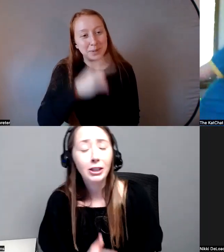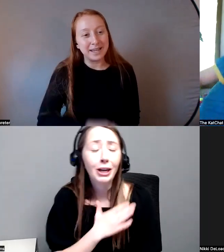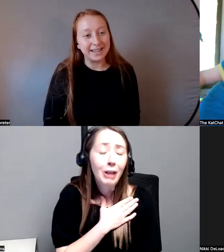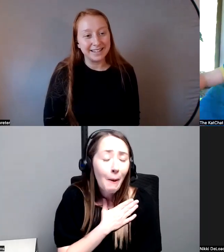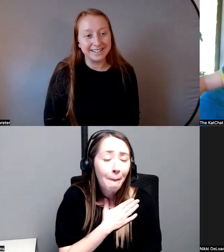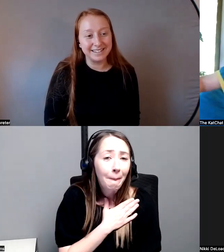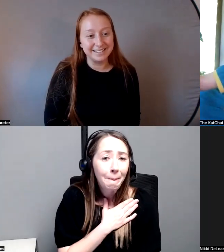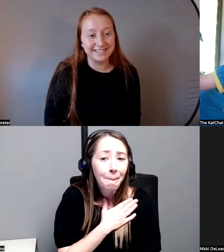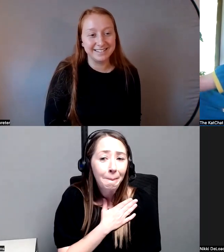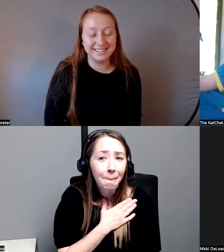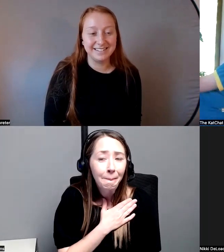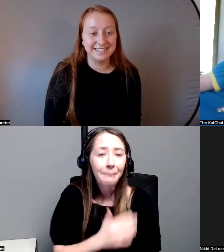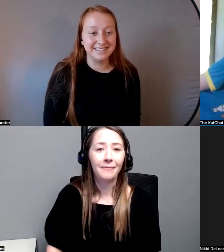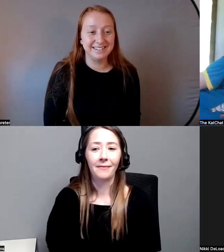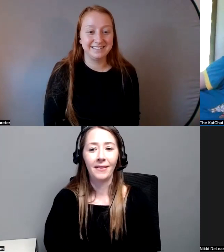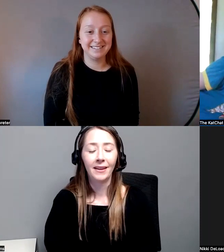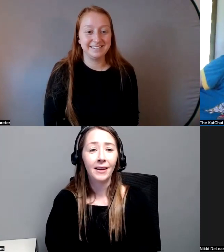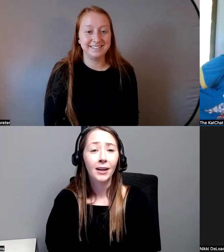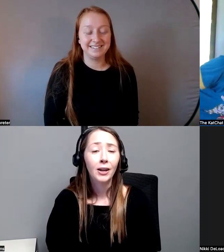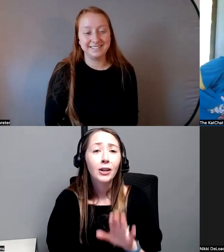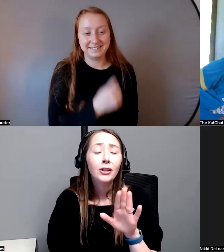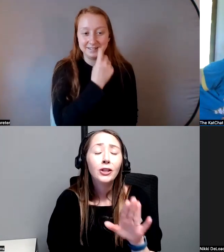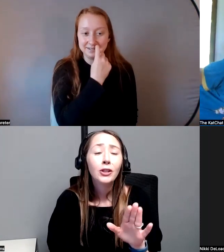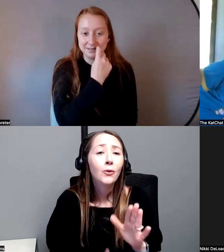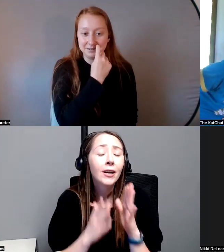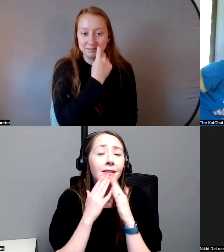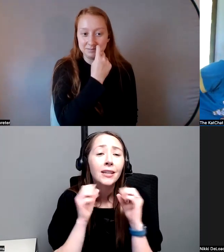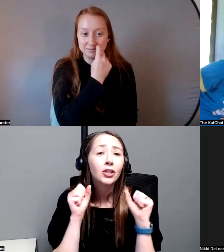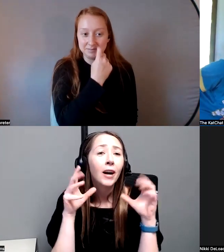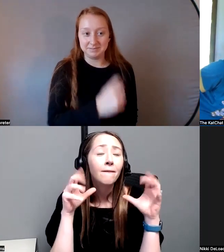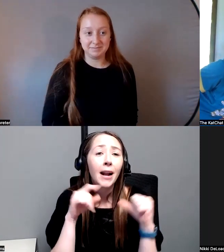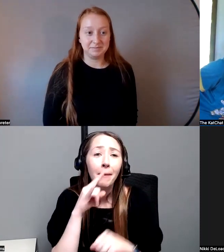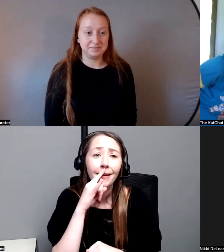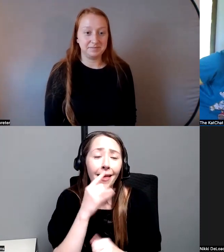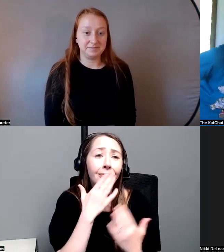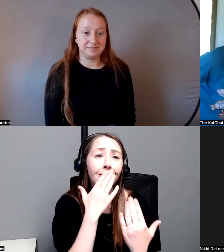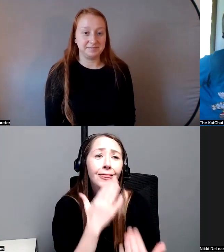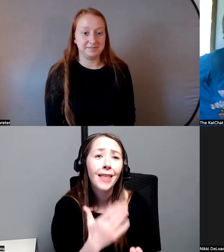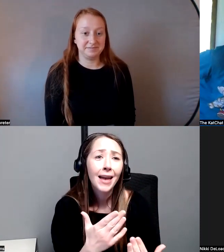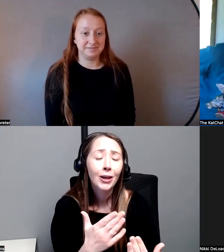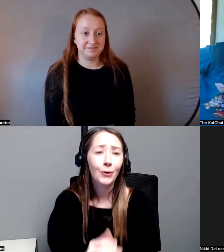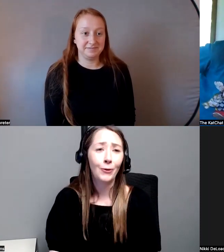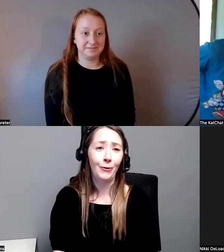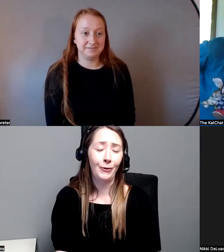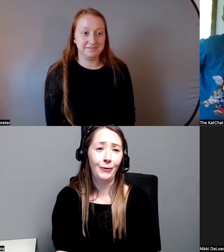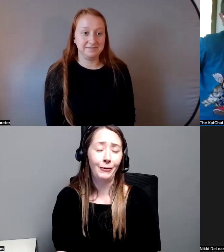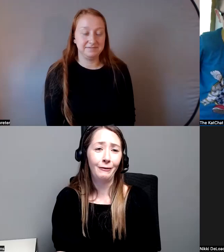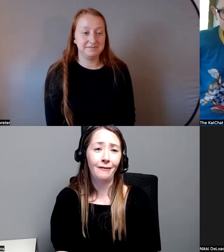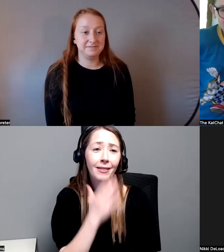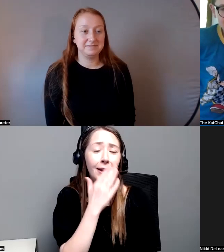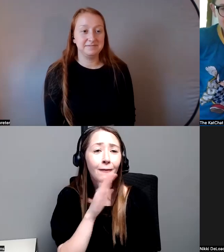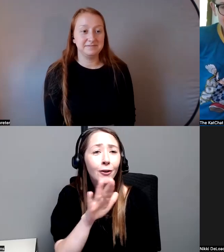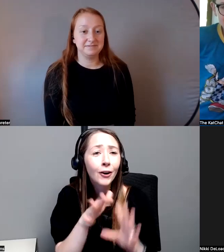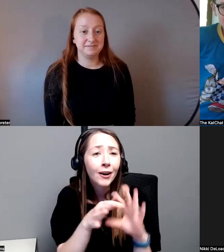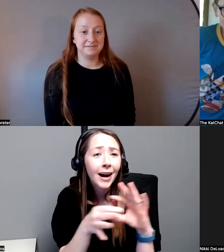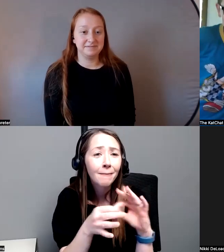heart. you are such a phenomenal kid. Thank you so much for that. Thank you.